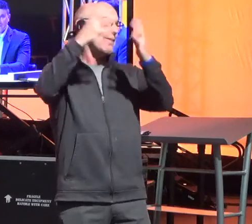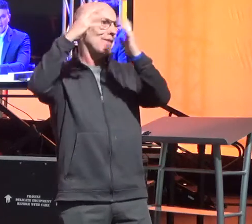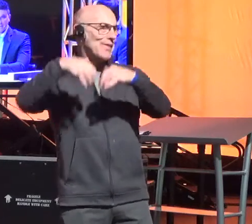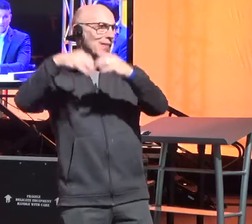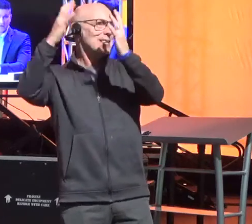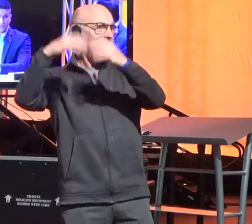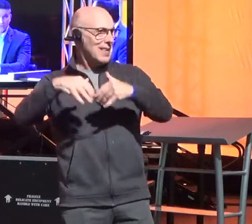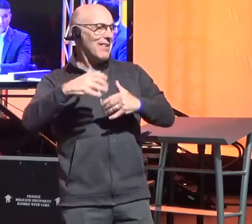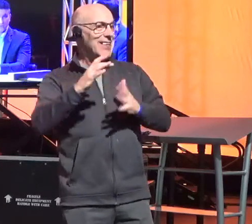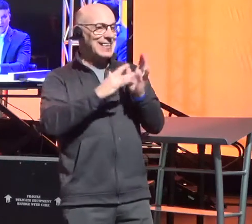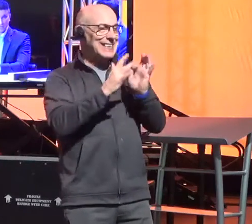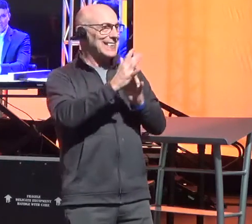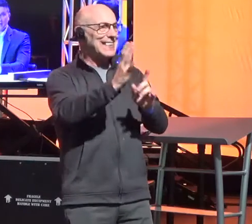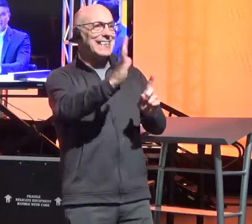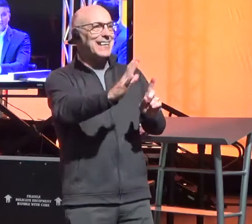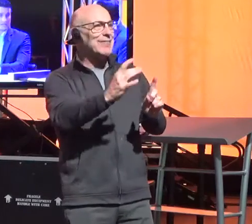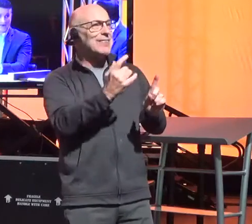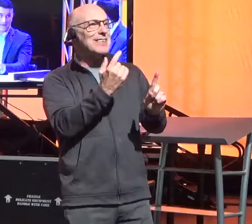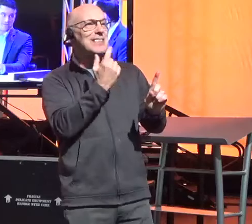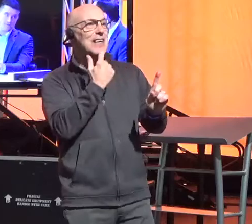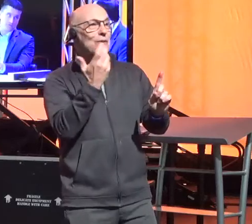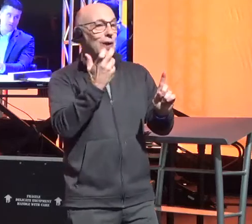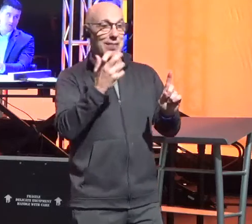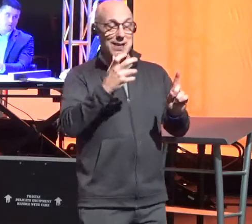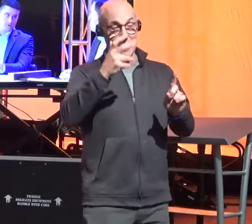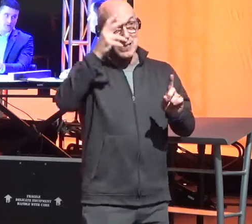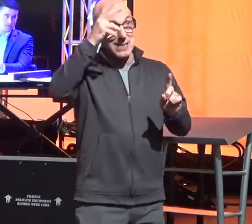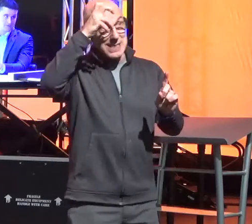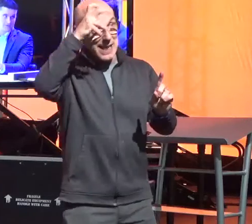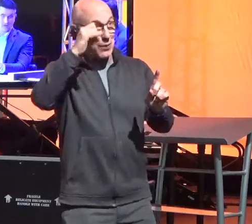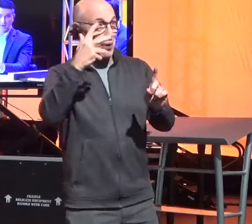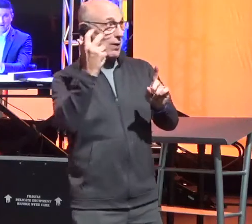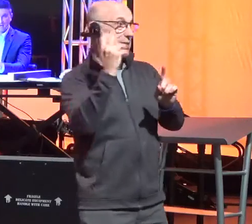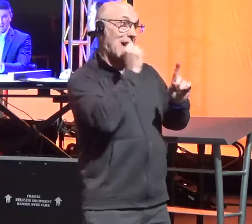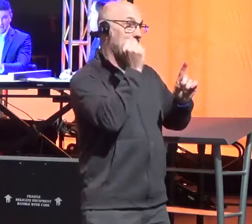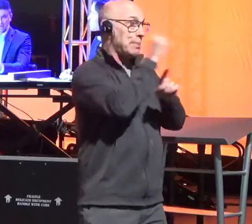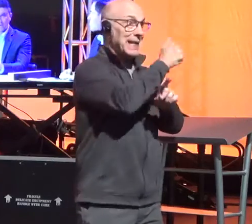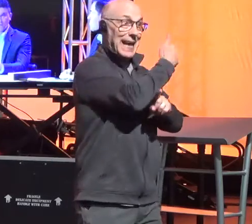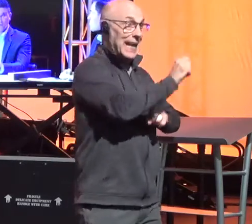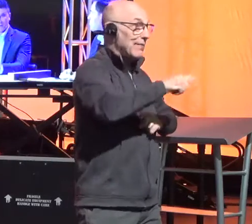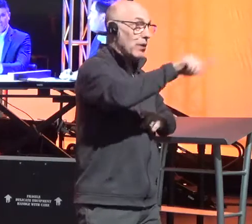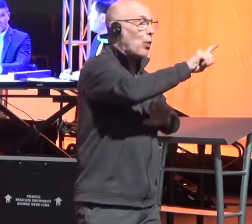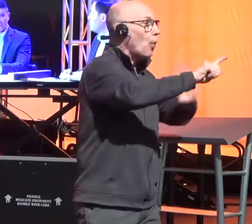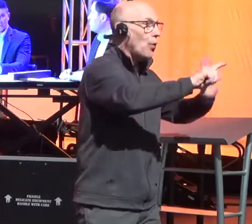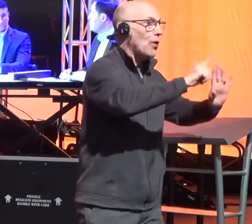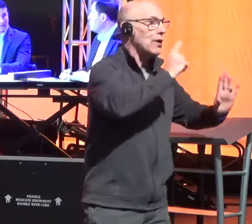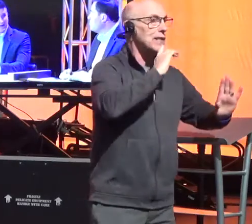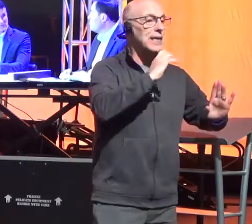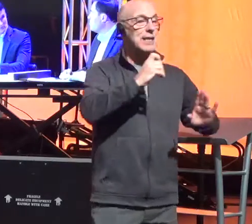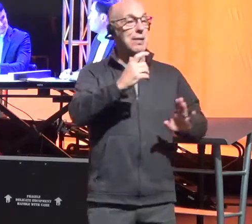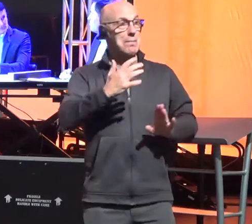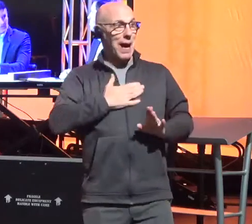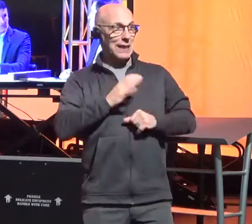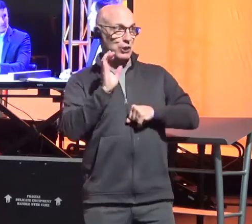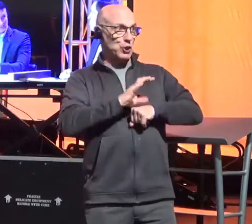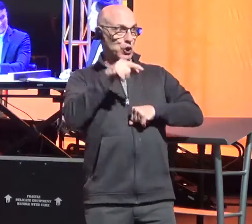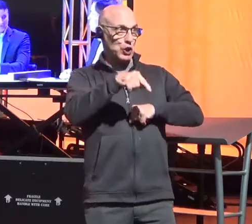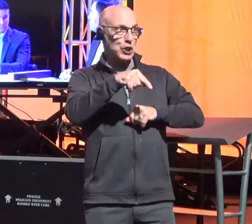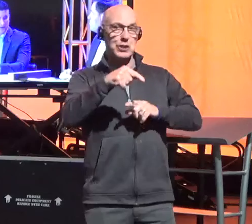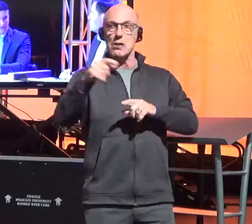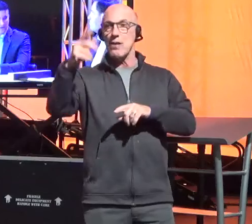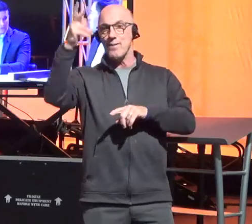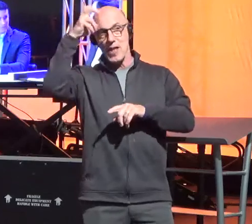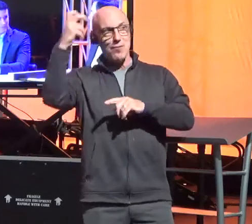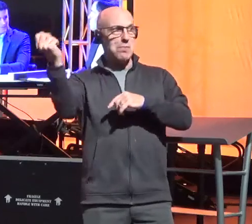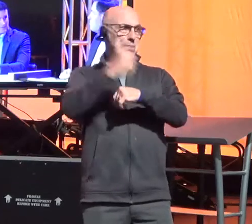that the gates of hell would not prevail against any of those. What he promised is the gates of hell will not prevail against my church that preaches